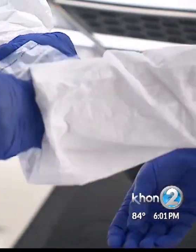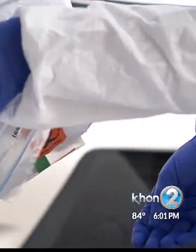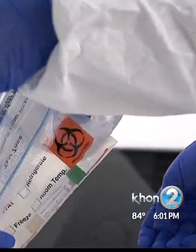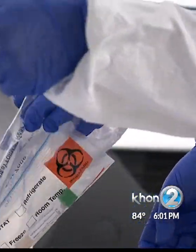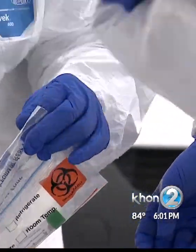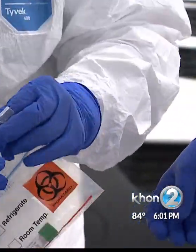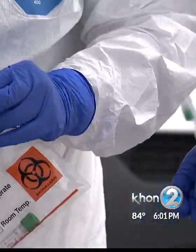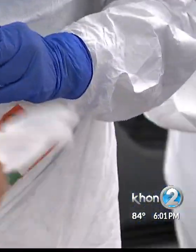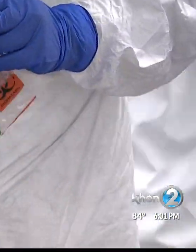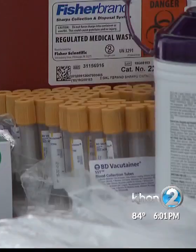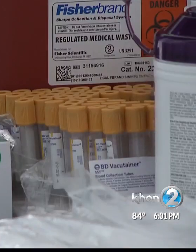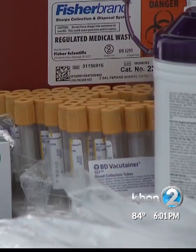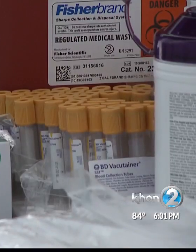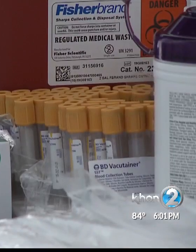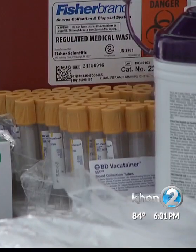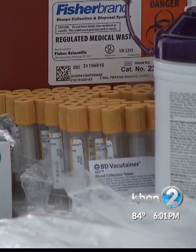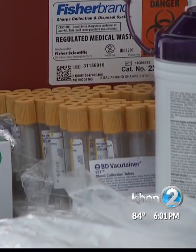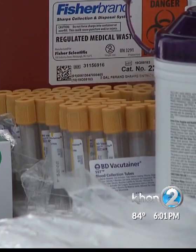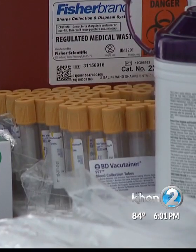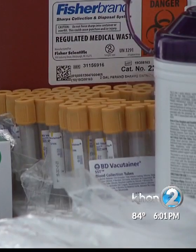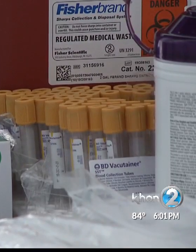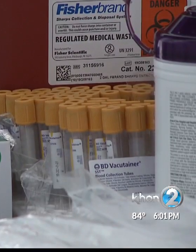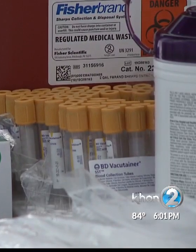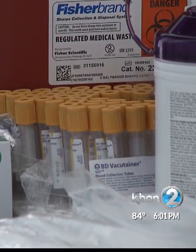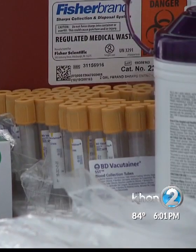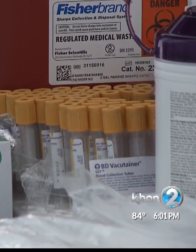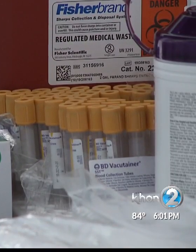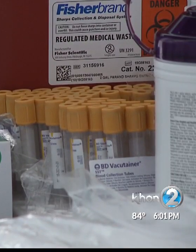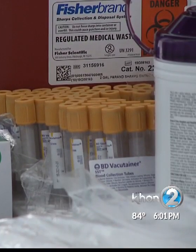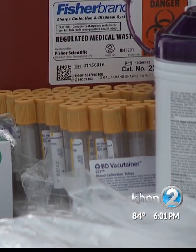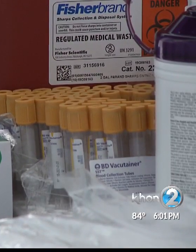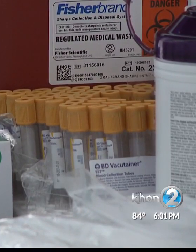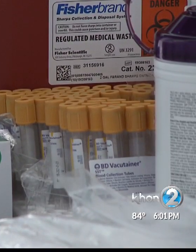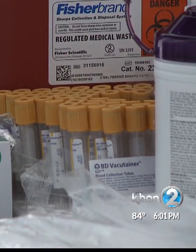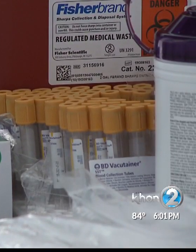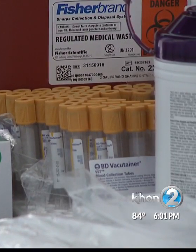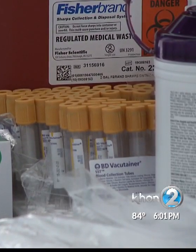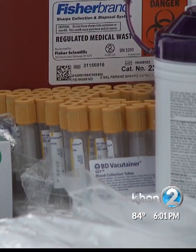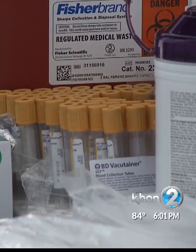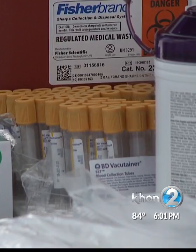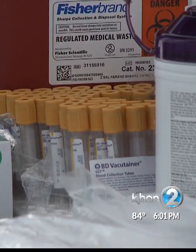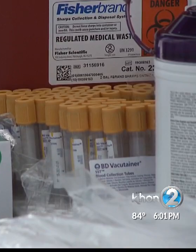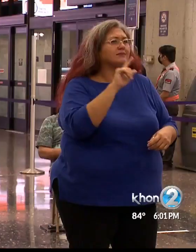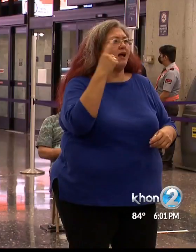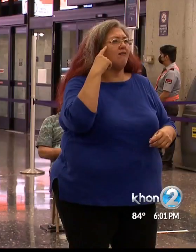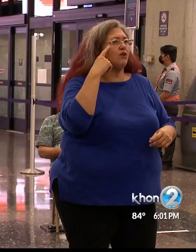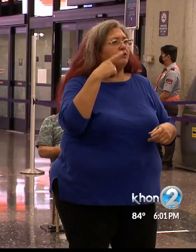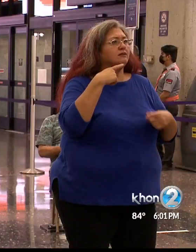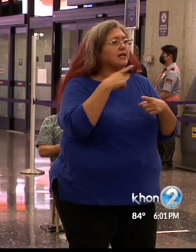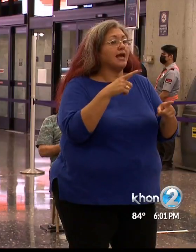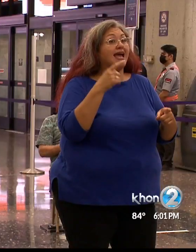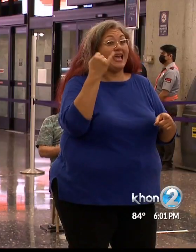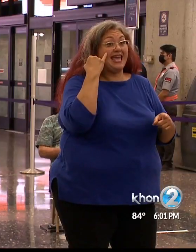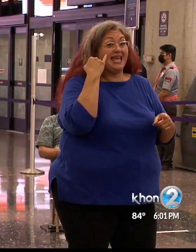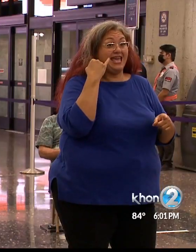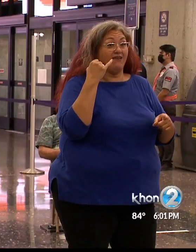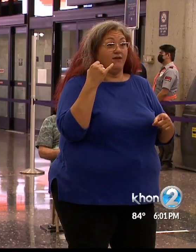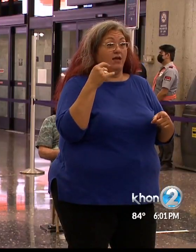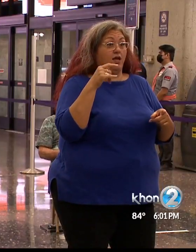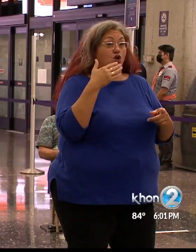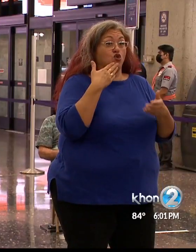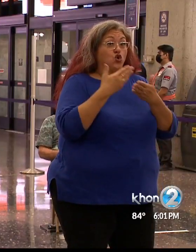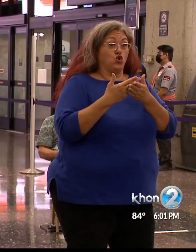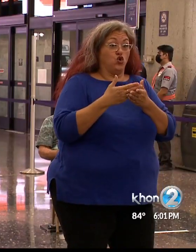but travelers will have to pay for them out-of-pocket because health insurance does not cover it. By having that large